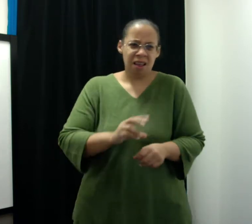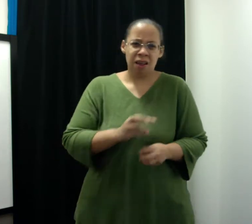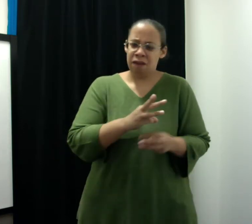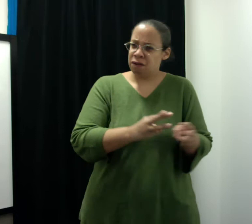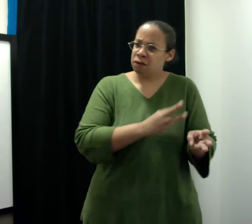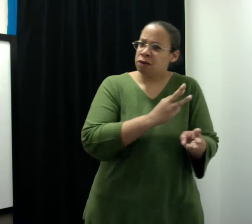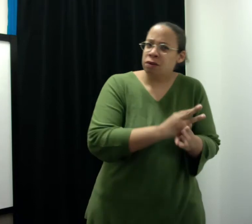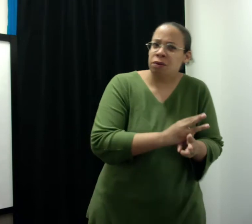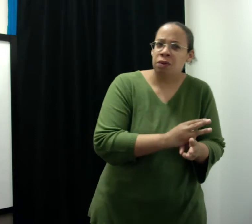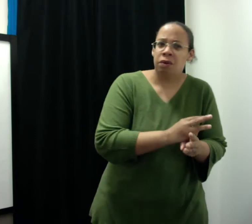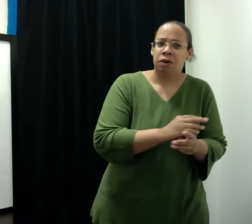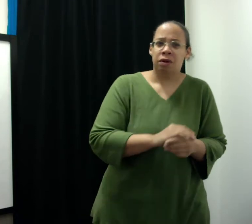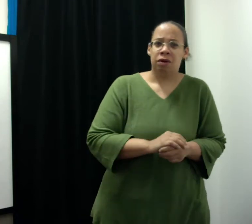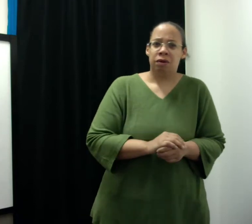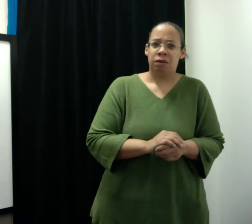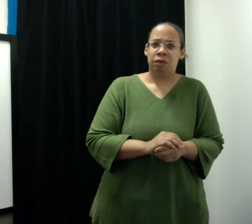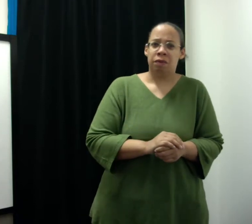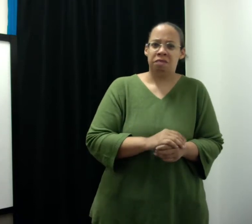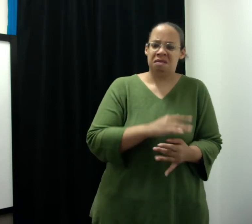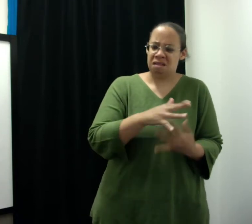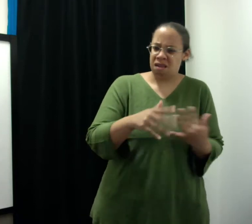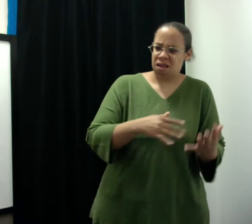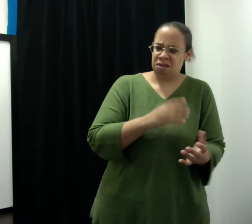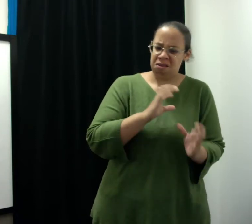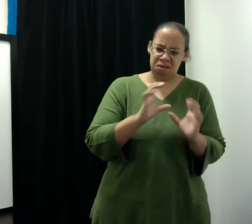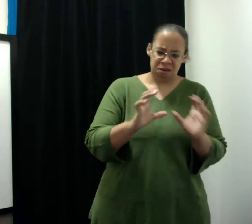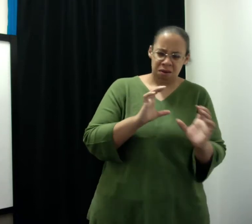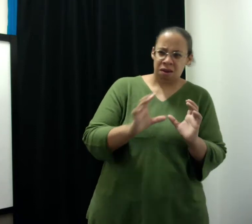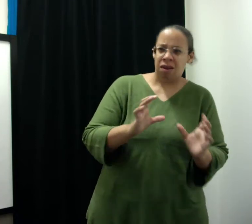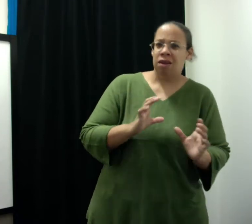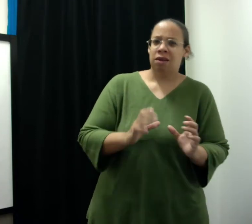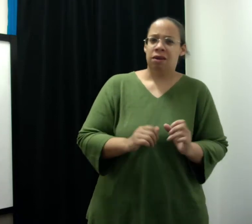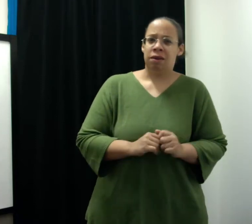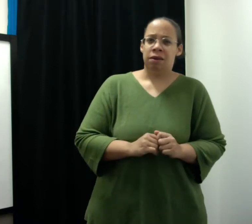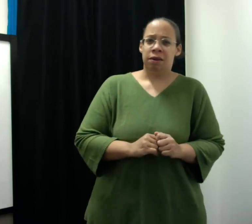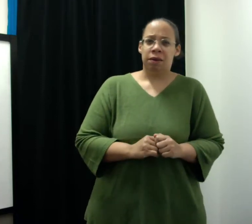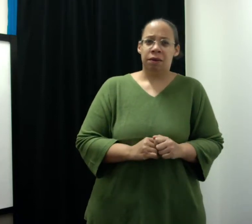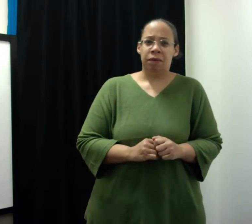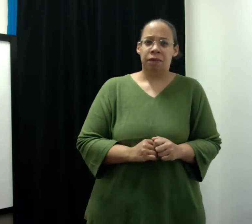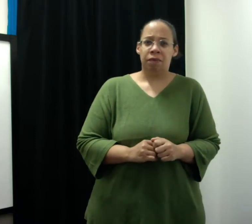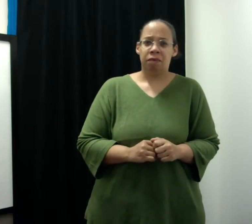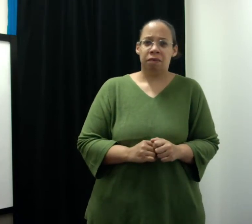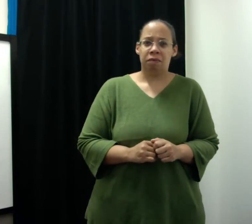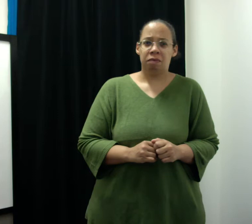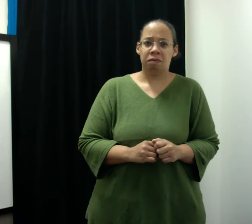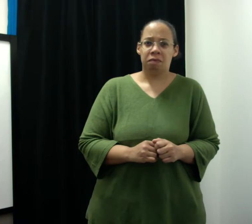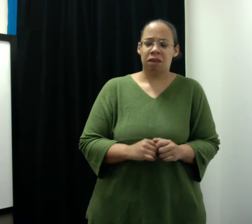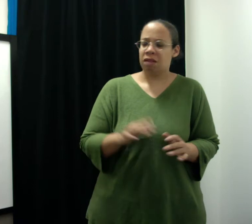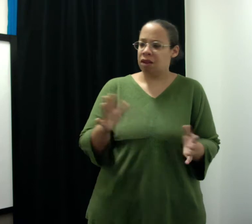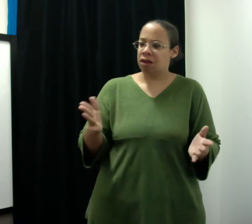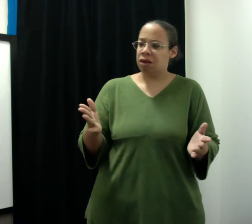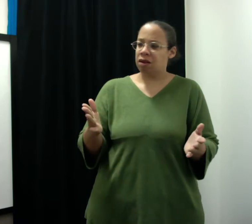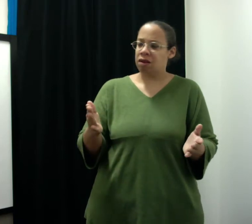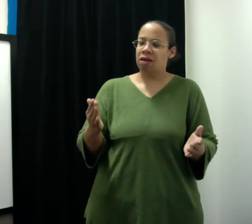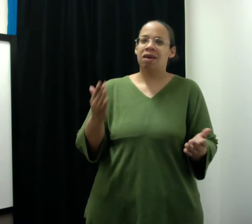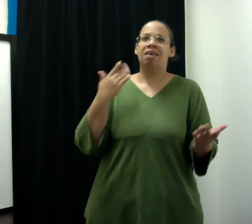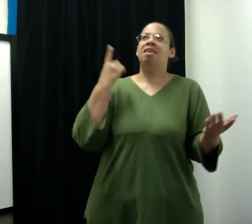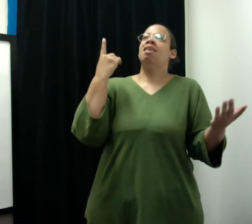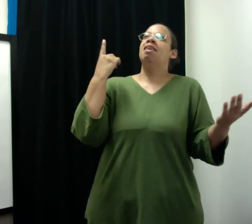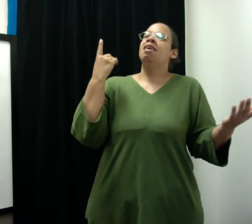discourse. And then I reminded myself of my number one belief: design can change the world. All you need is for someone to catch a glimpse